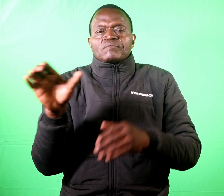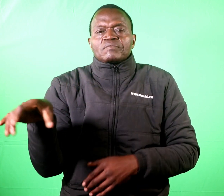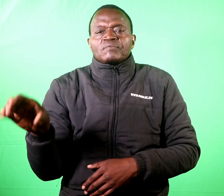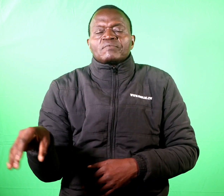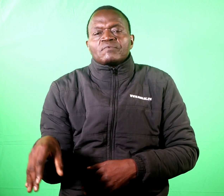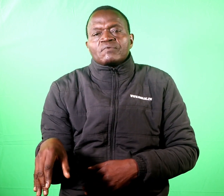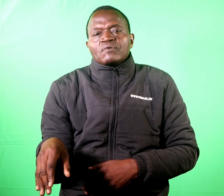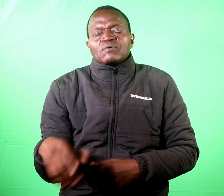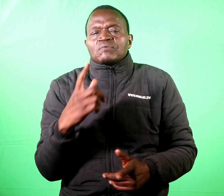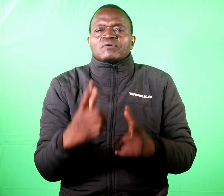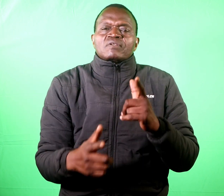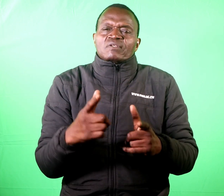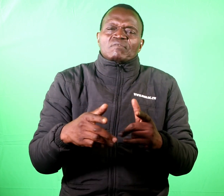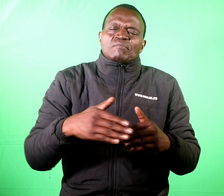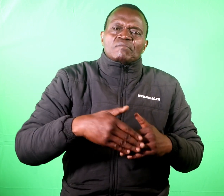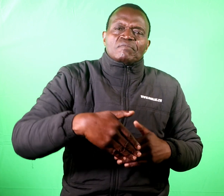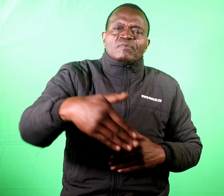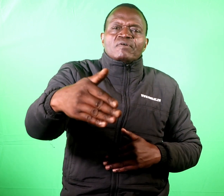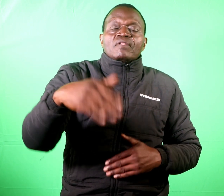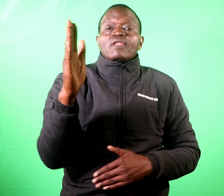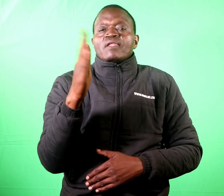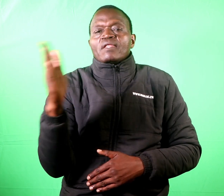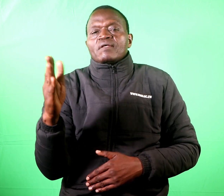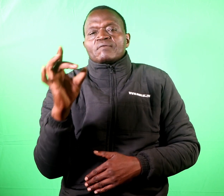which traveled more than 10 kilometers.